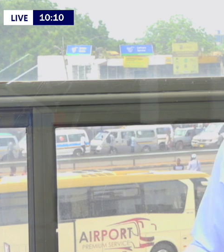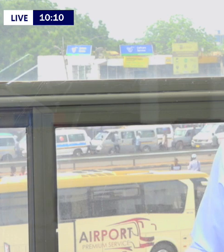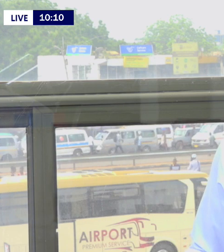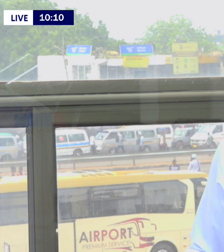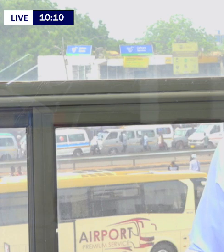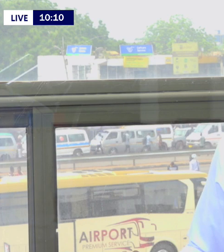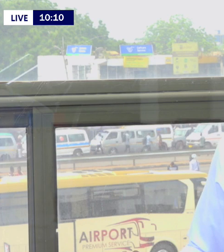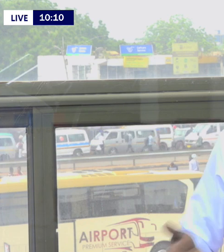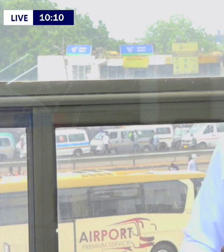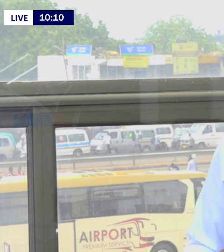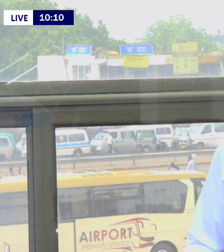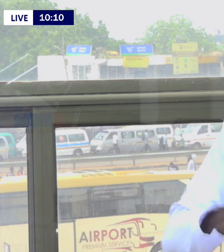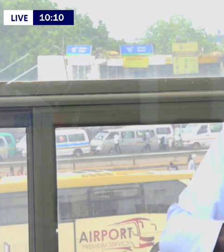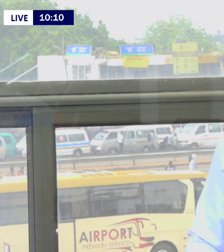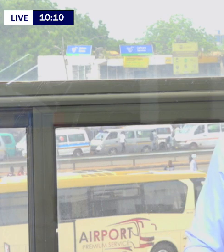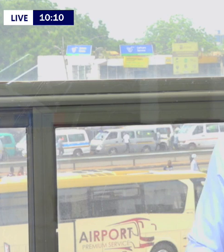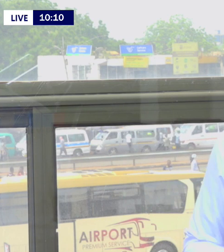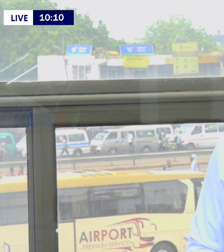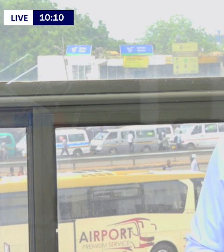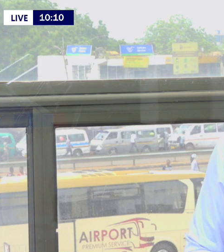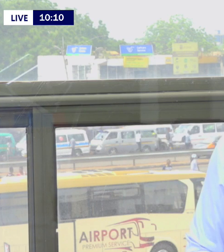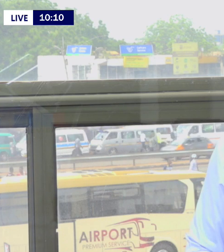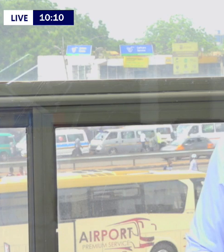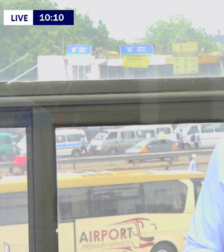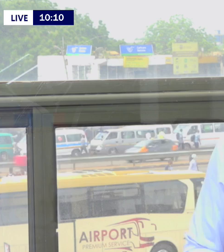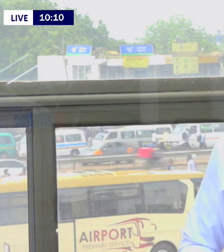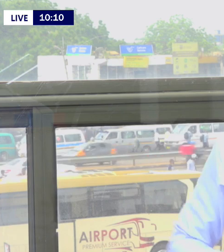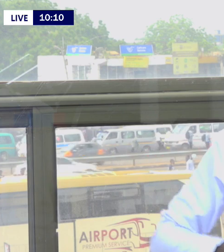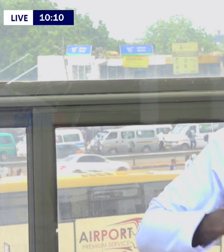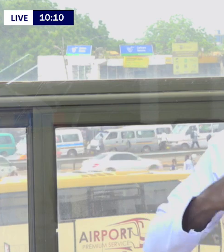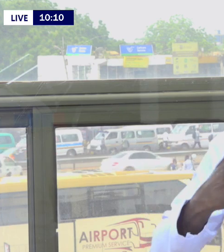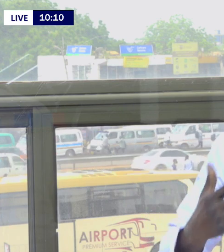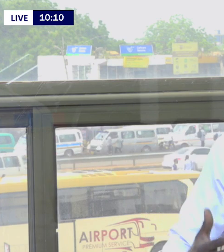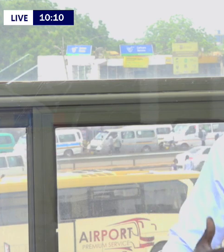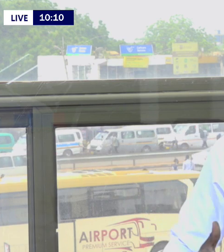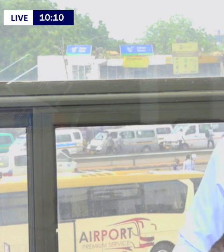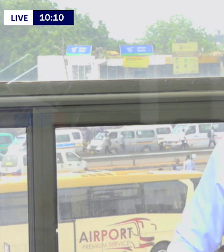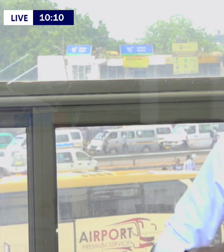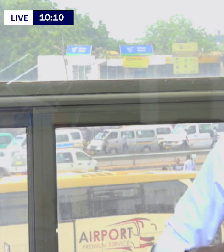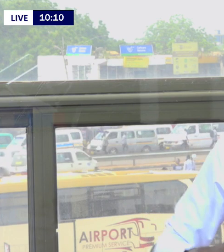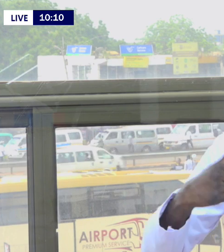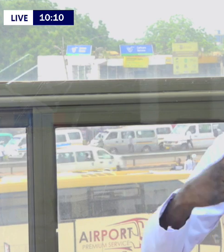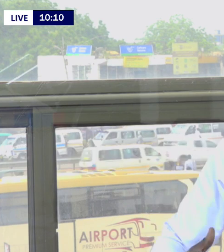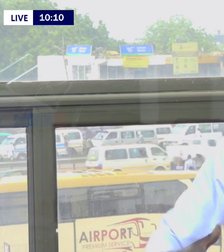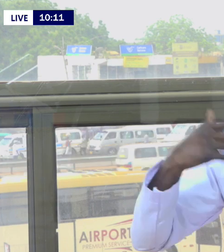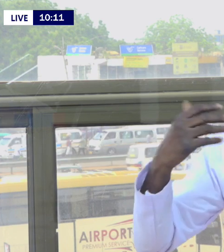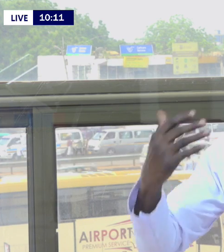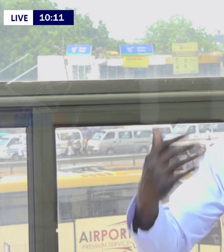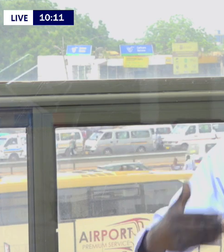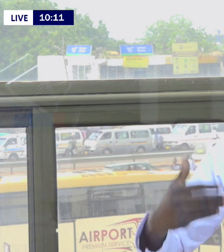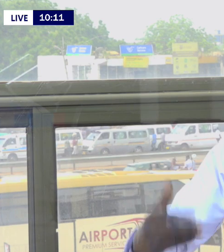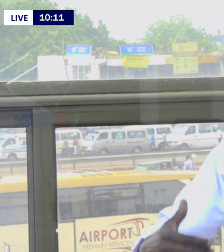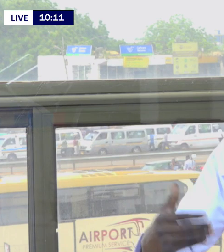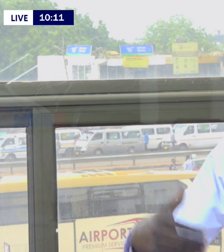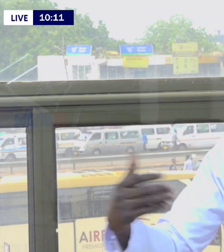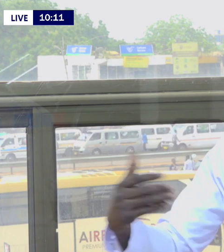etrum. Ye wame. Yariana da so ho e kum nipa nti no said ye tie bia no yariana say ye pe kwan